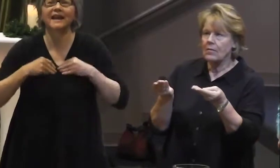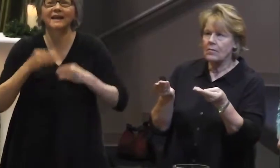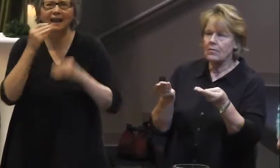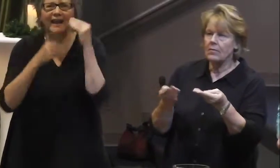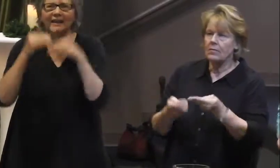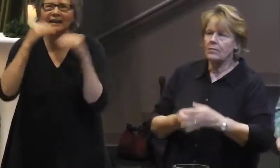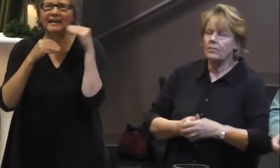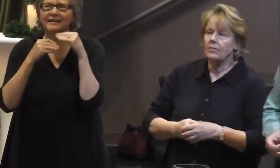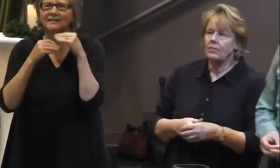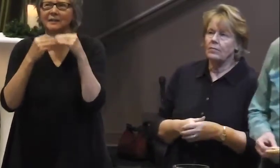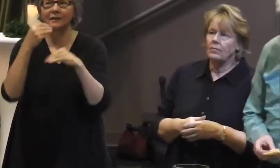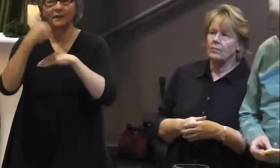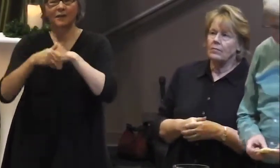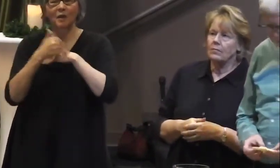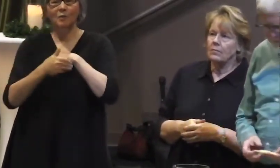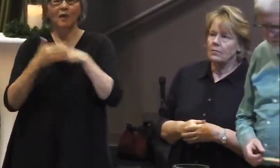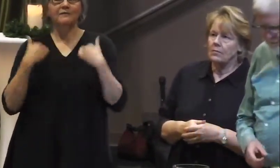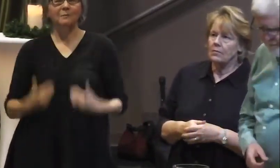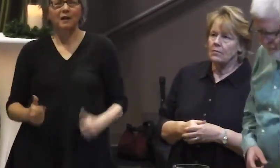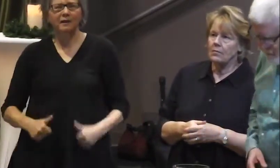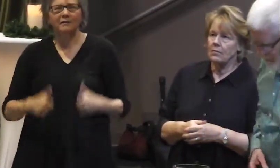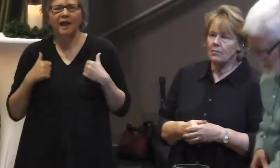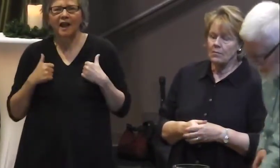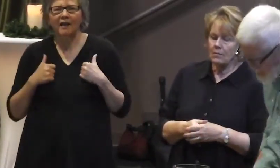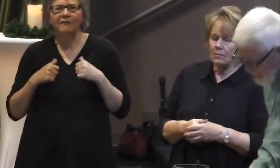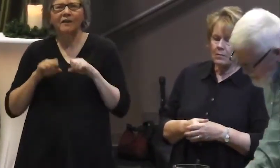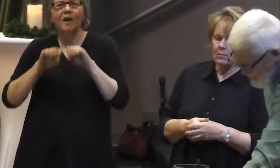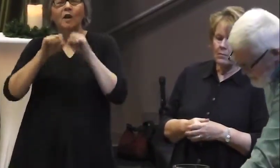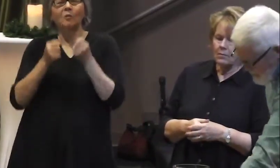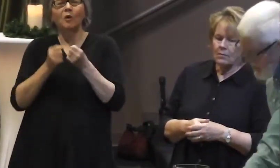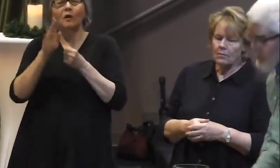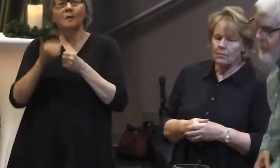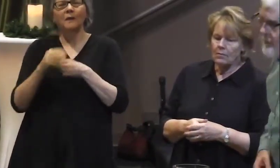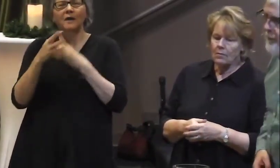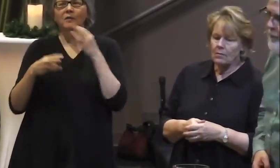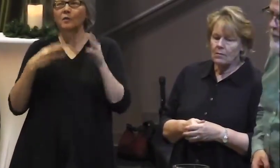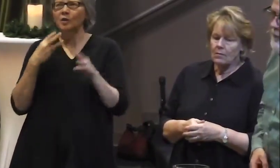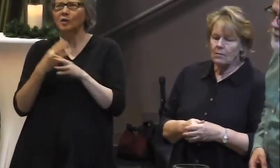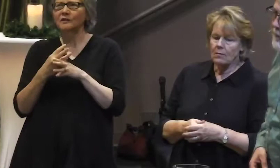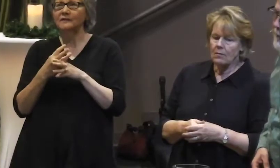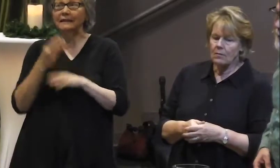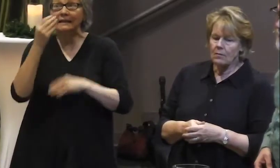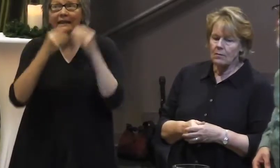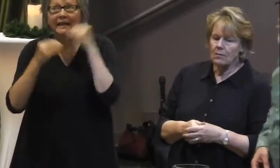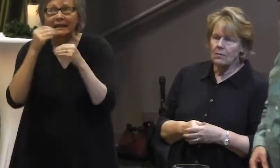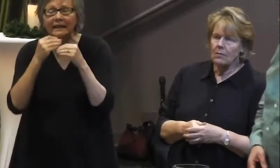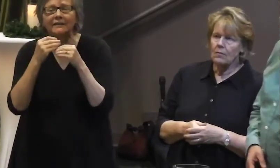This bread is the body of life, broken by the world. Eat it in remembrance of